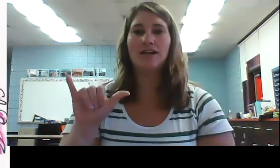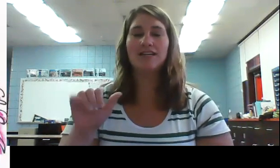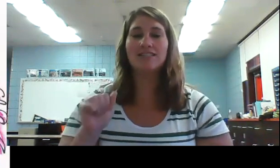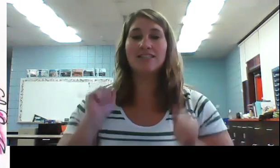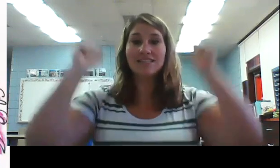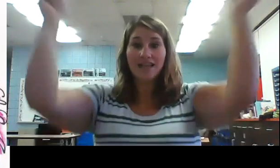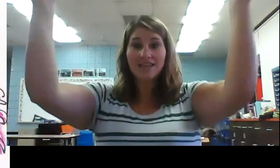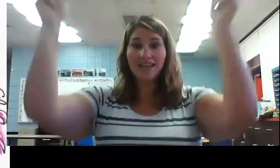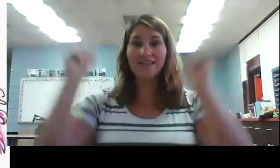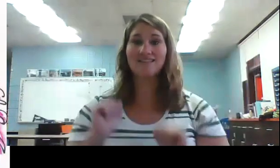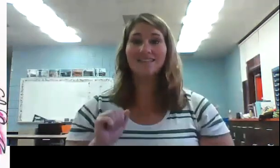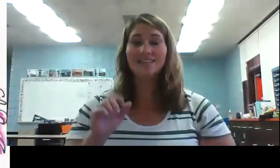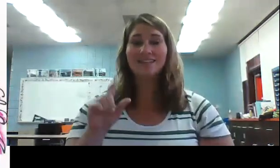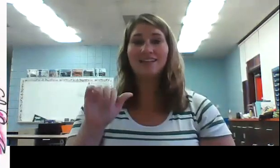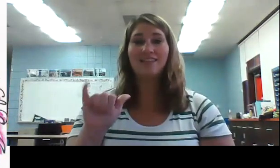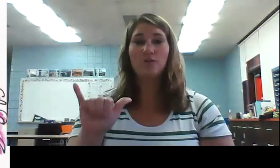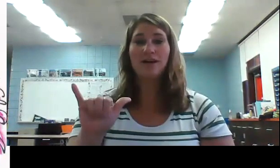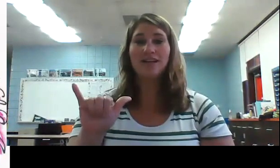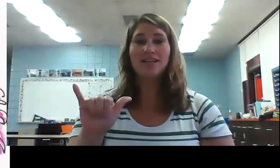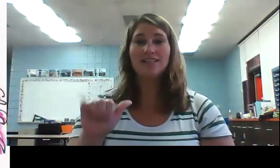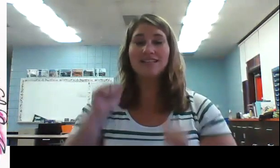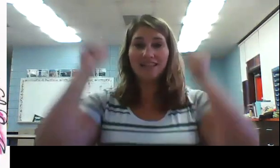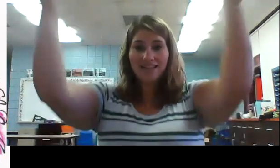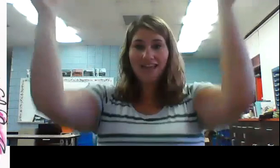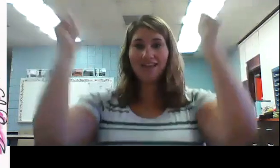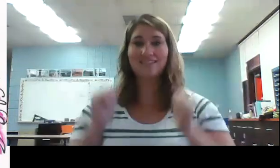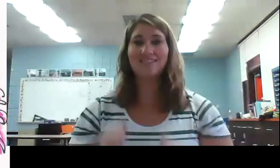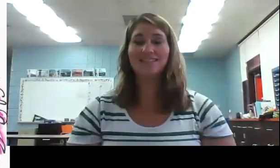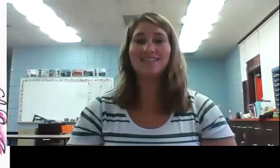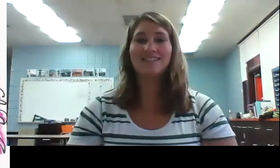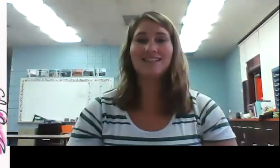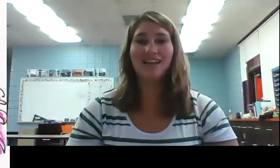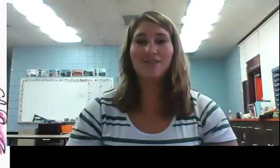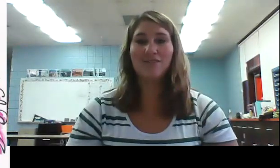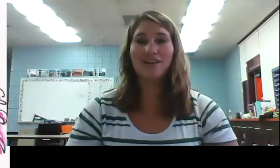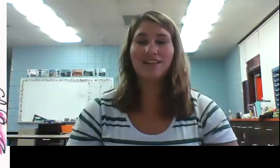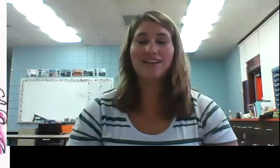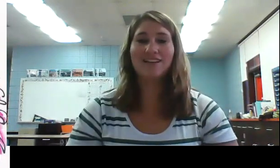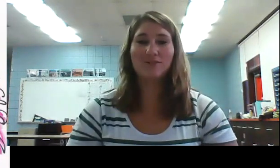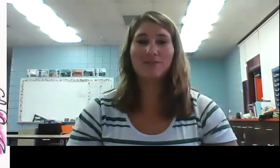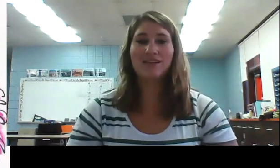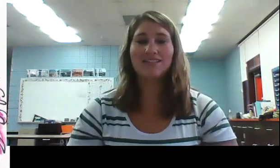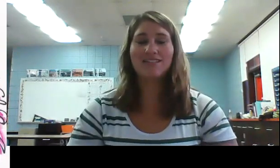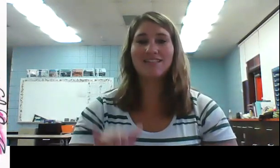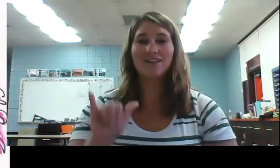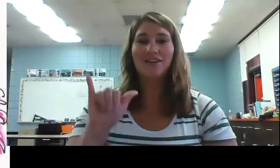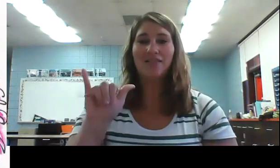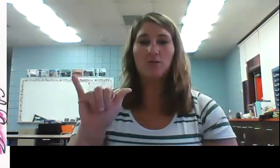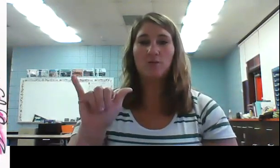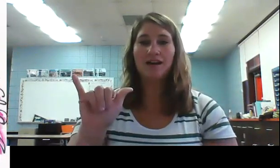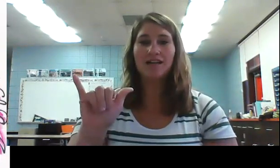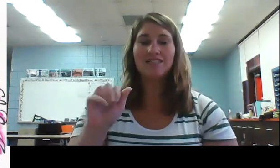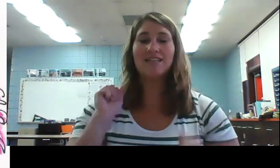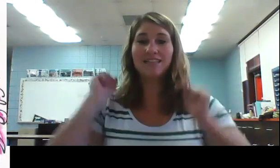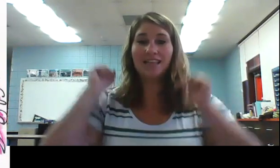the Y says, the Y says, every letter makes